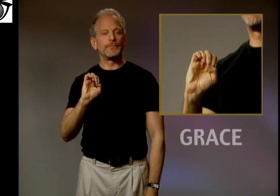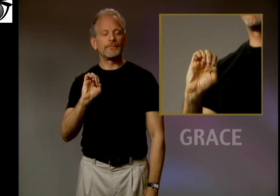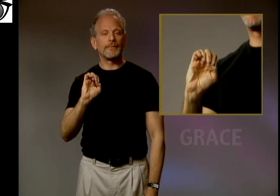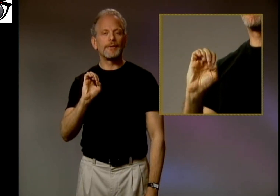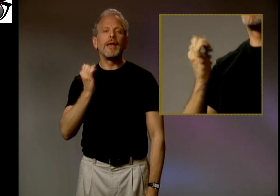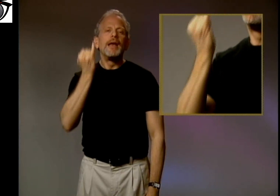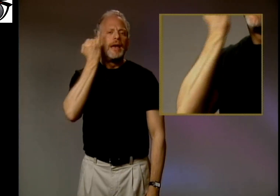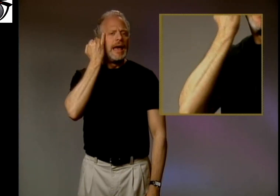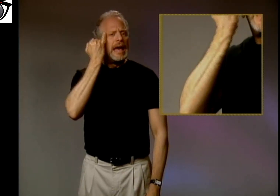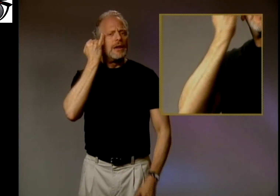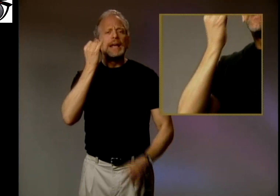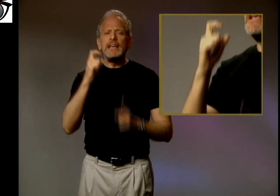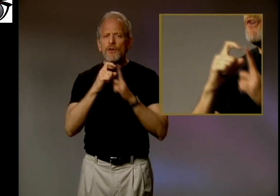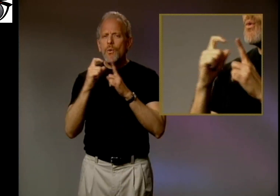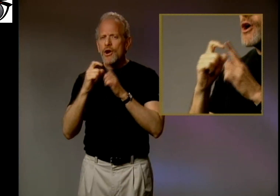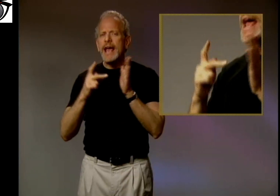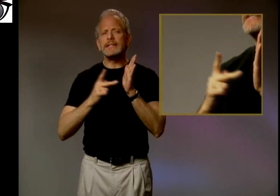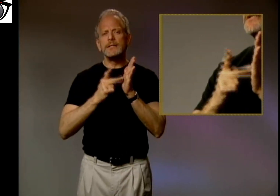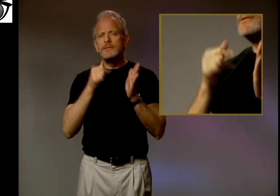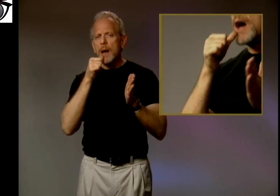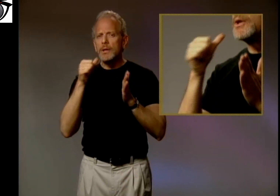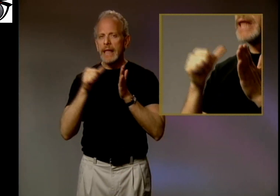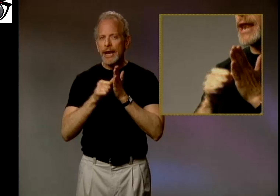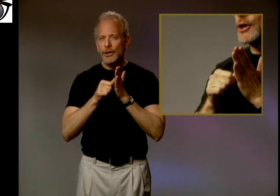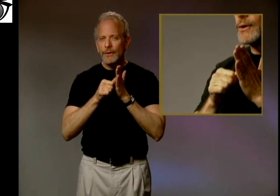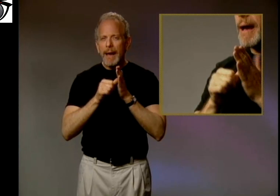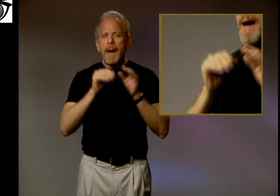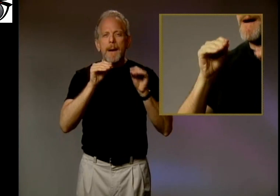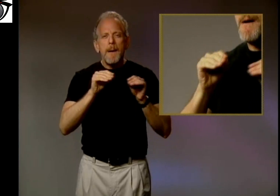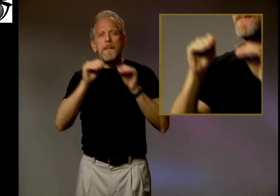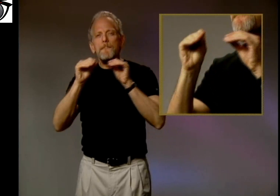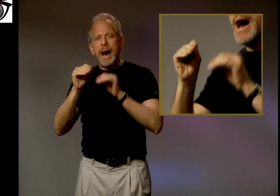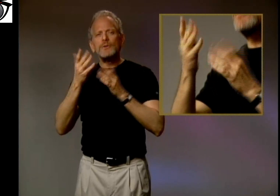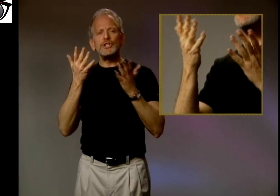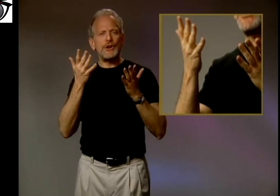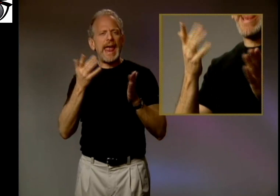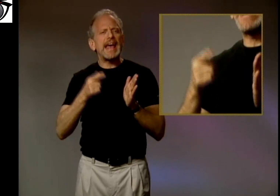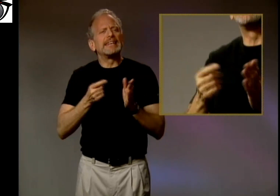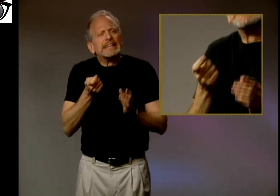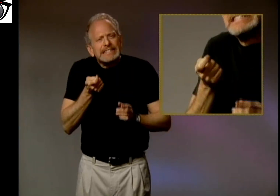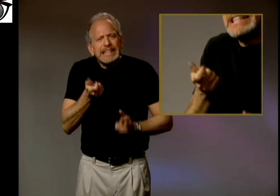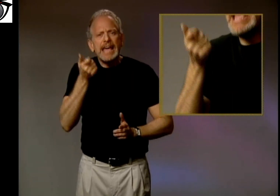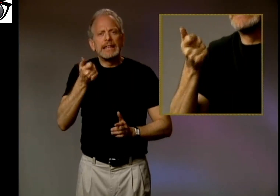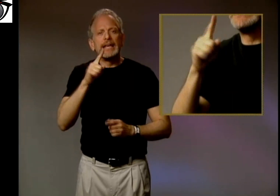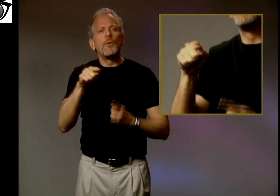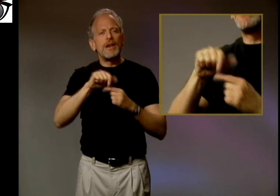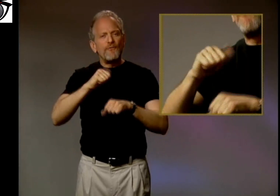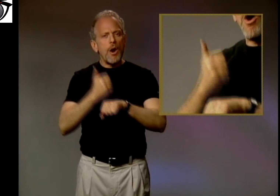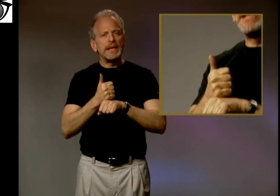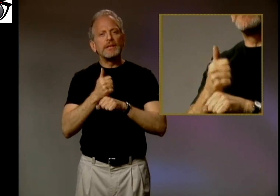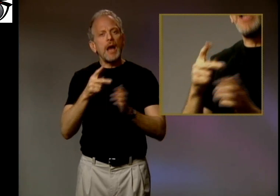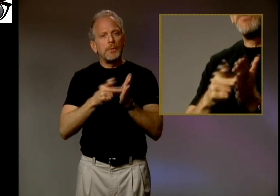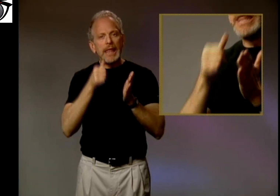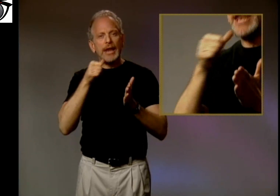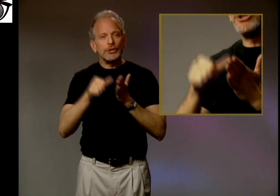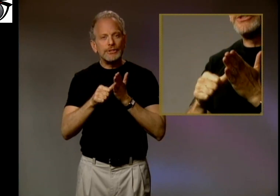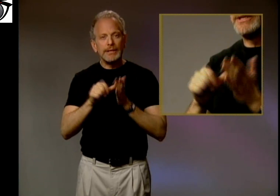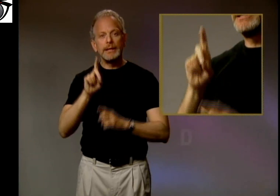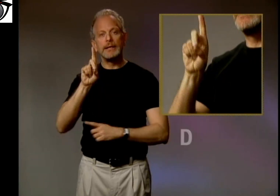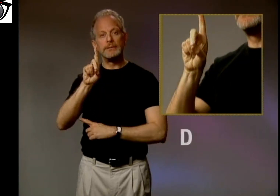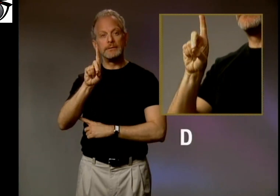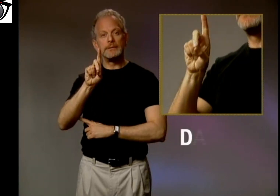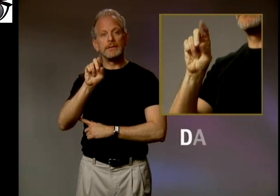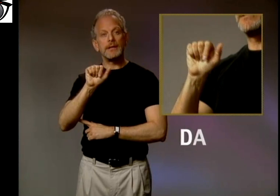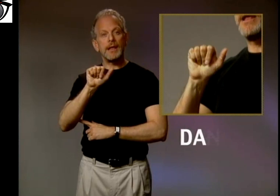Grace. Now, if a word has a double letter, bounce your hand slightly when forming the double